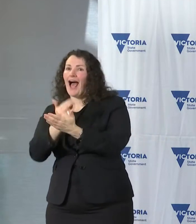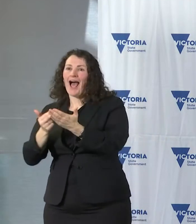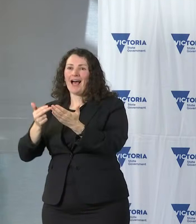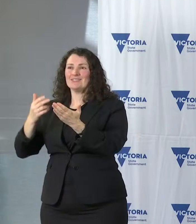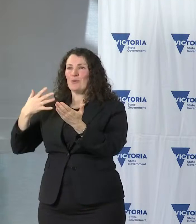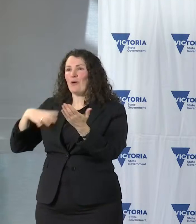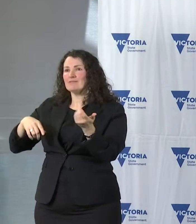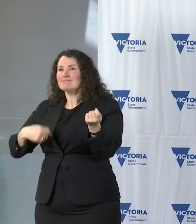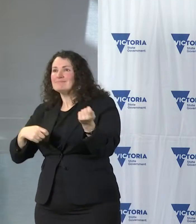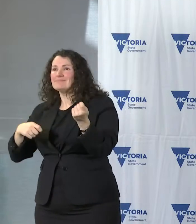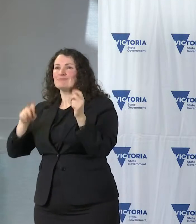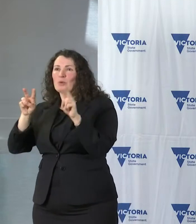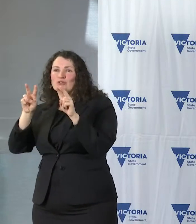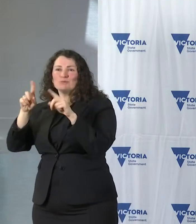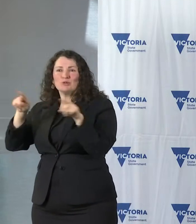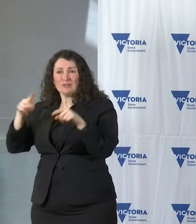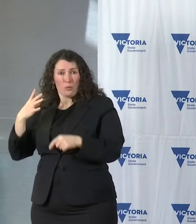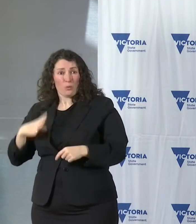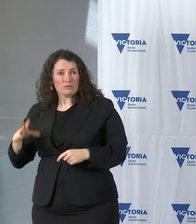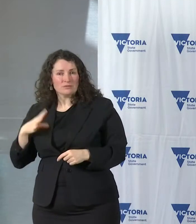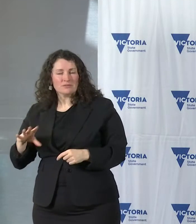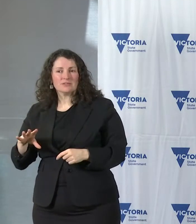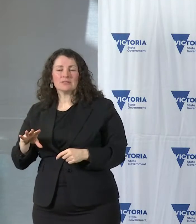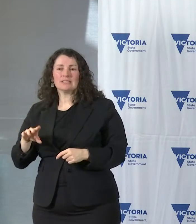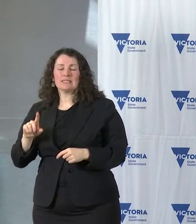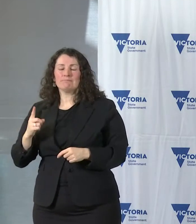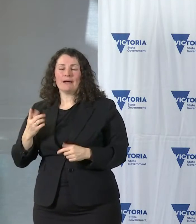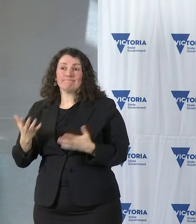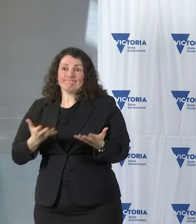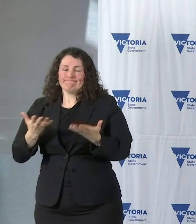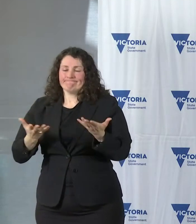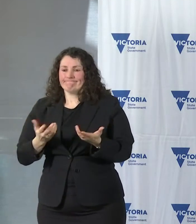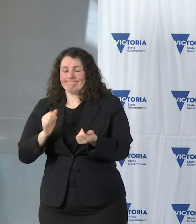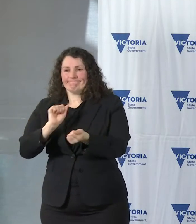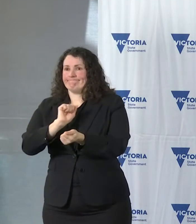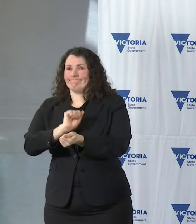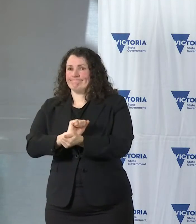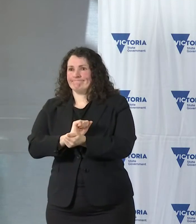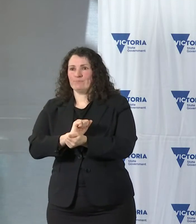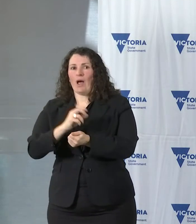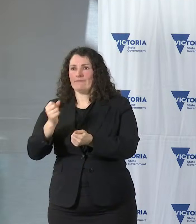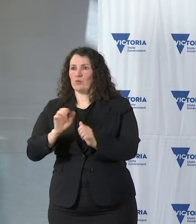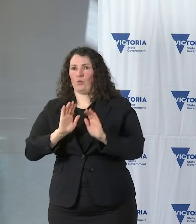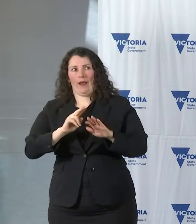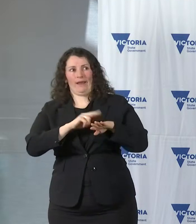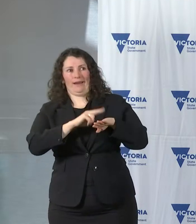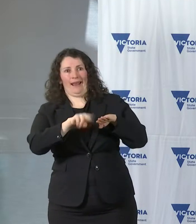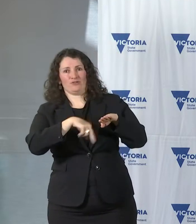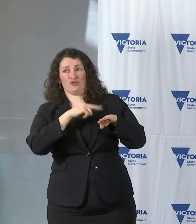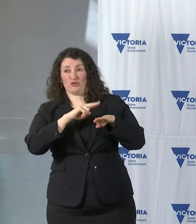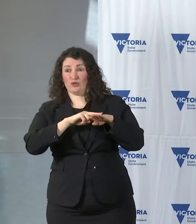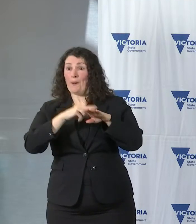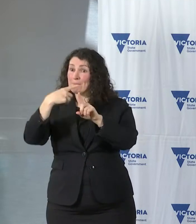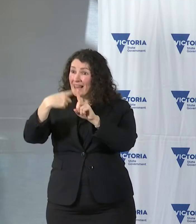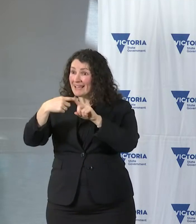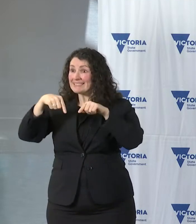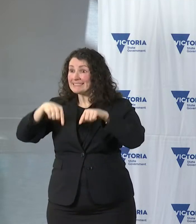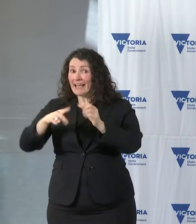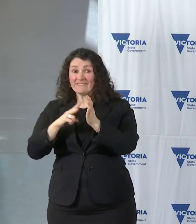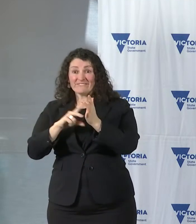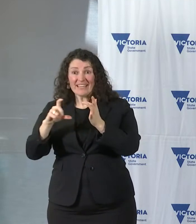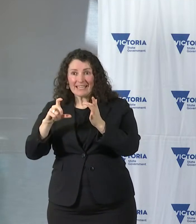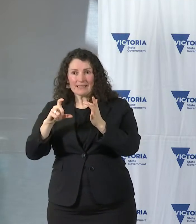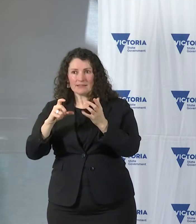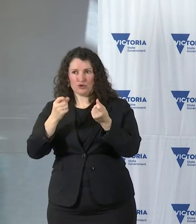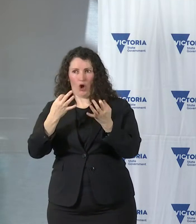again in another 4 to 6 weeks, we can only distribute what's provided to us. Has